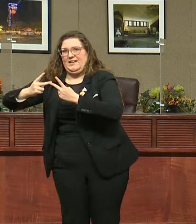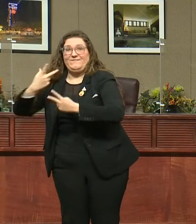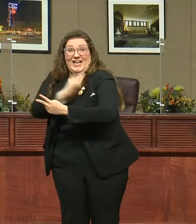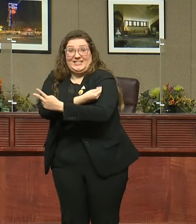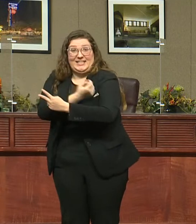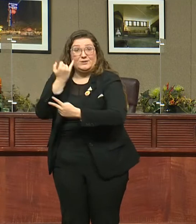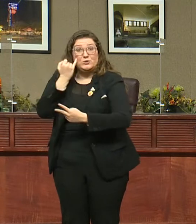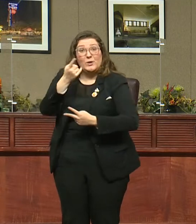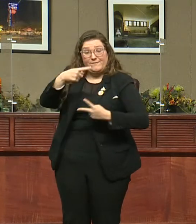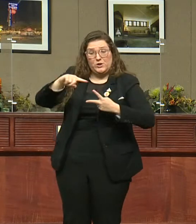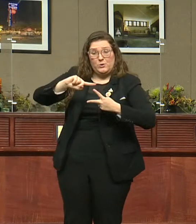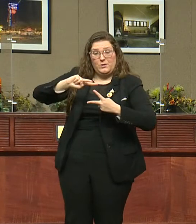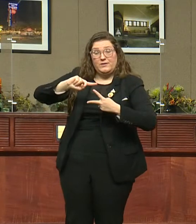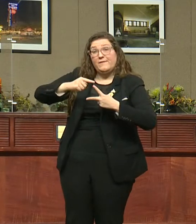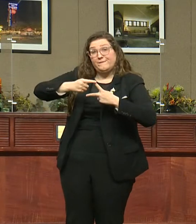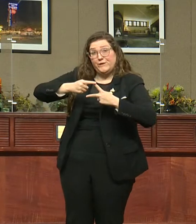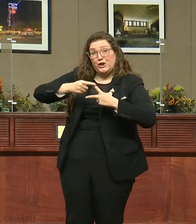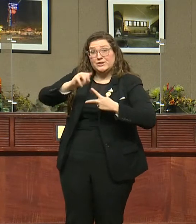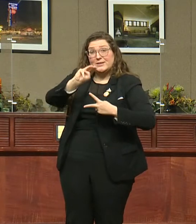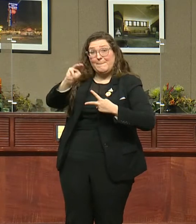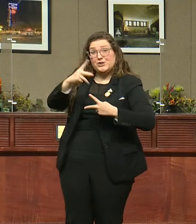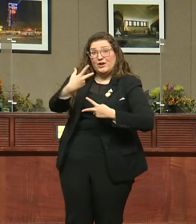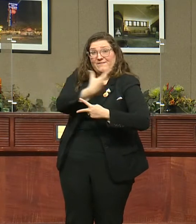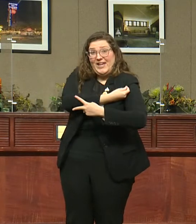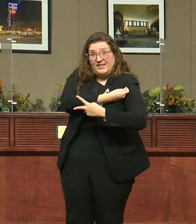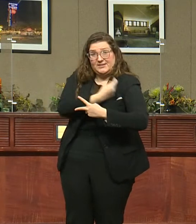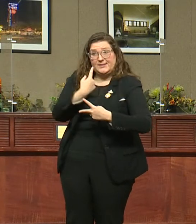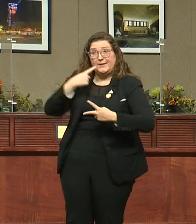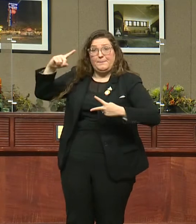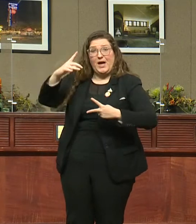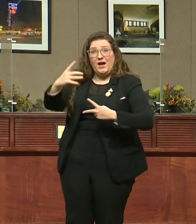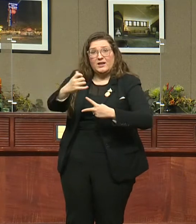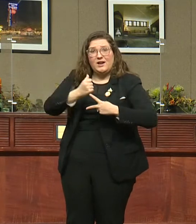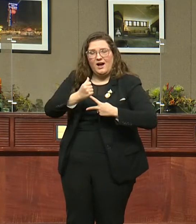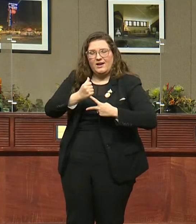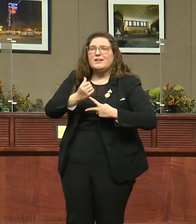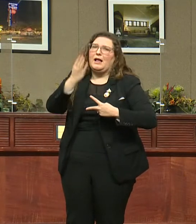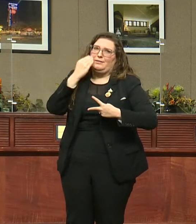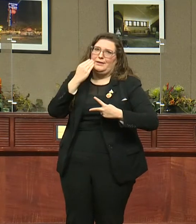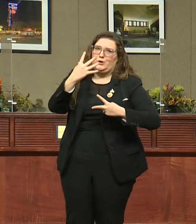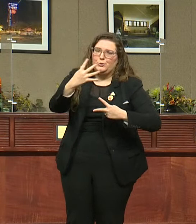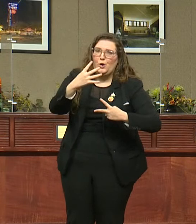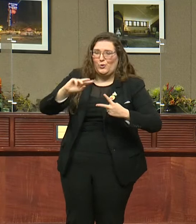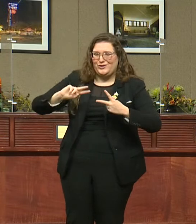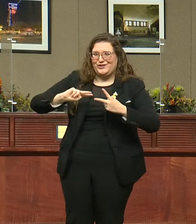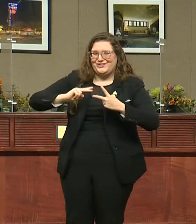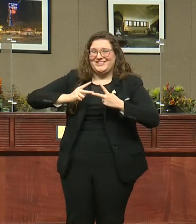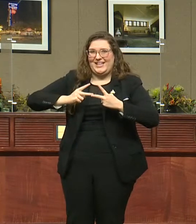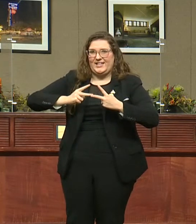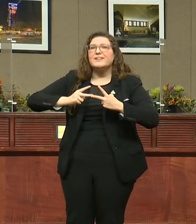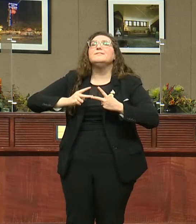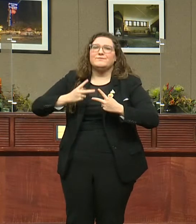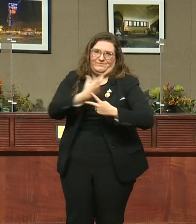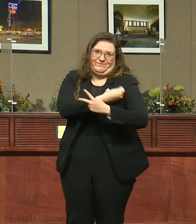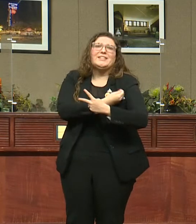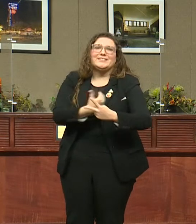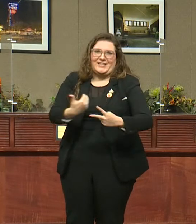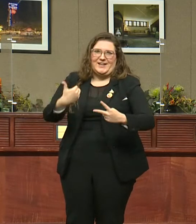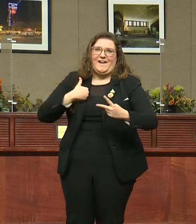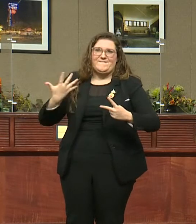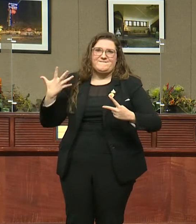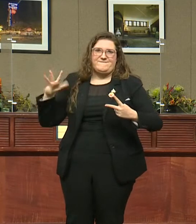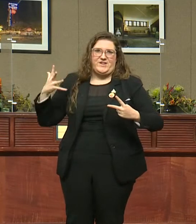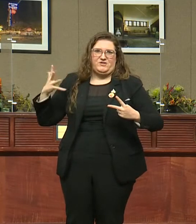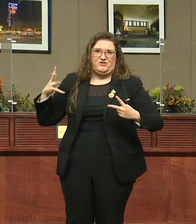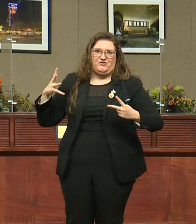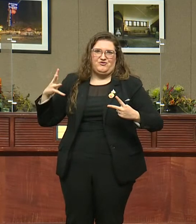got a Moderna in the first time that you came to us, we have secured your second dosage and you will come the